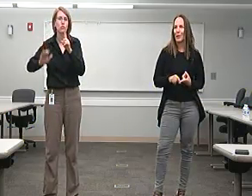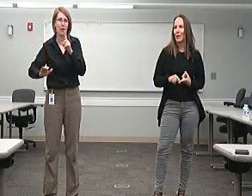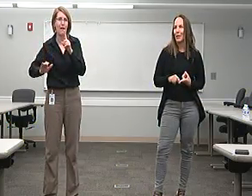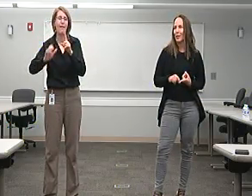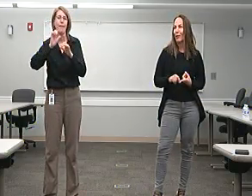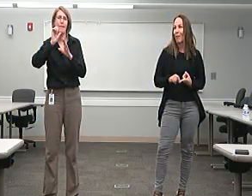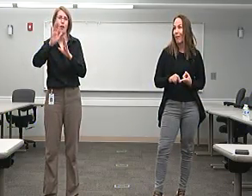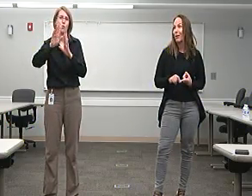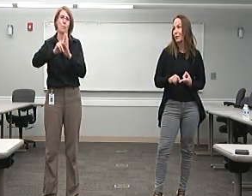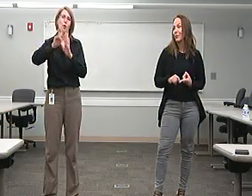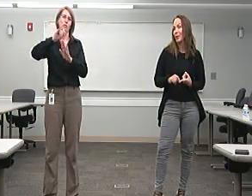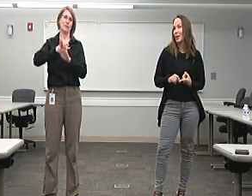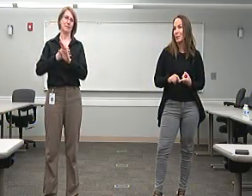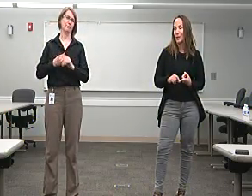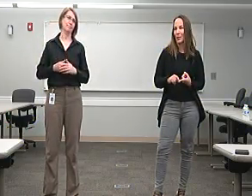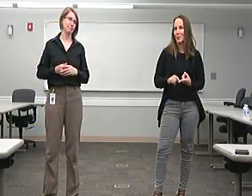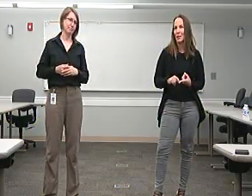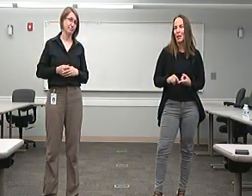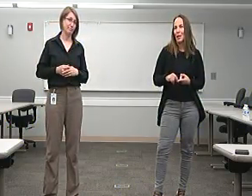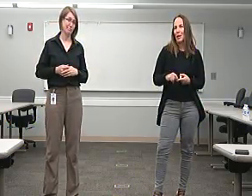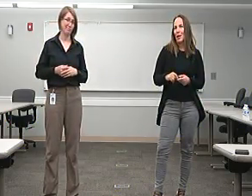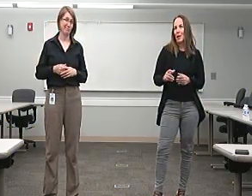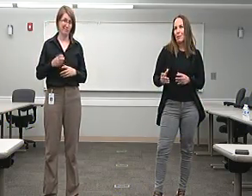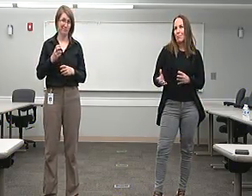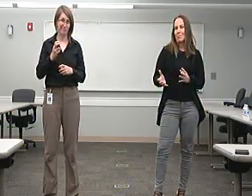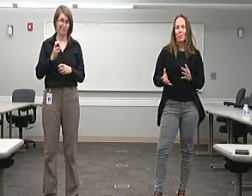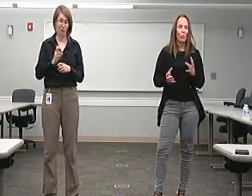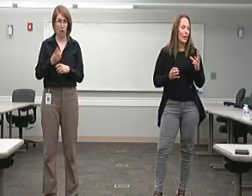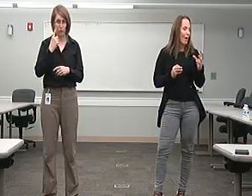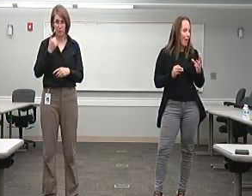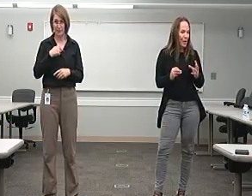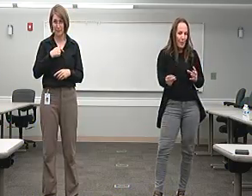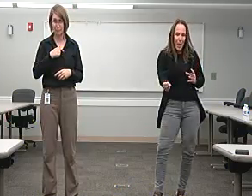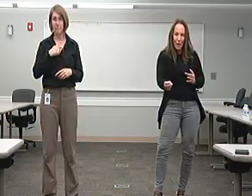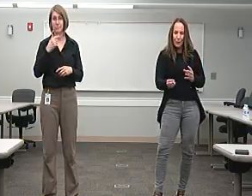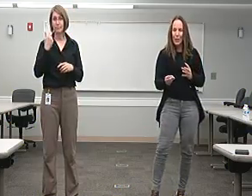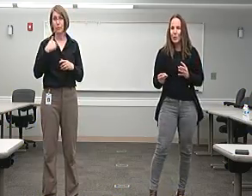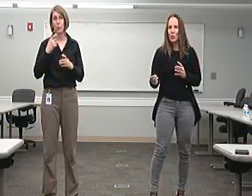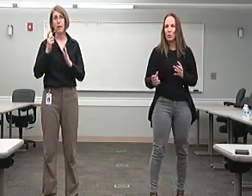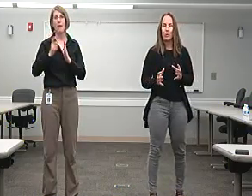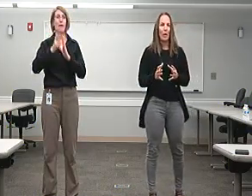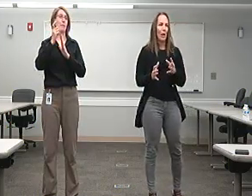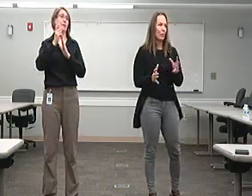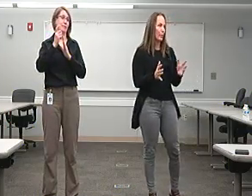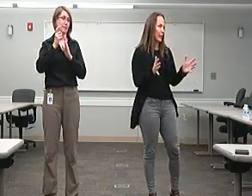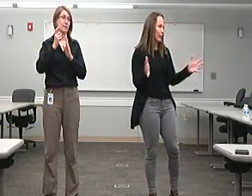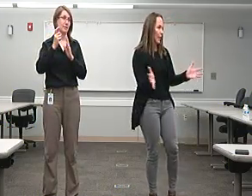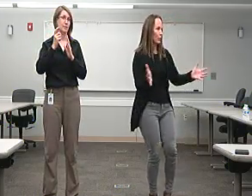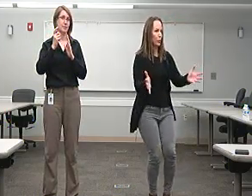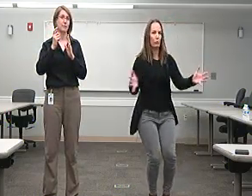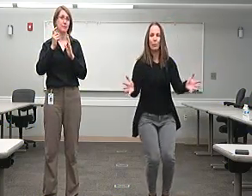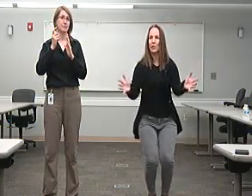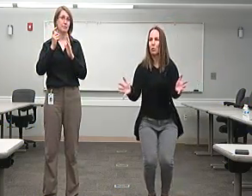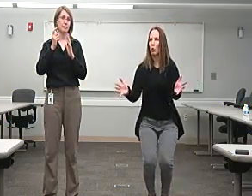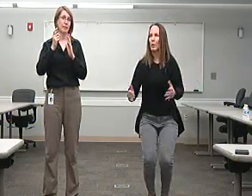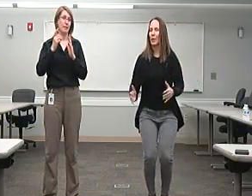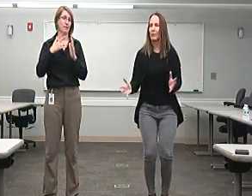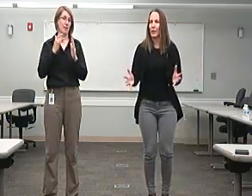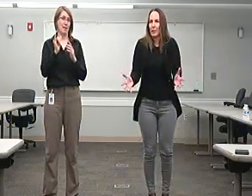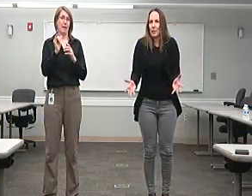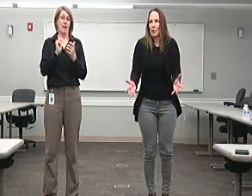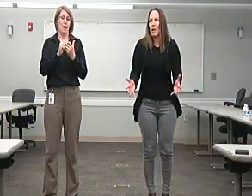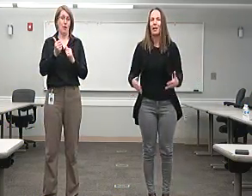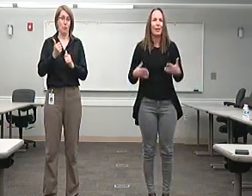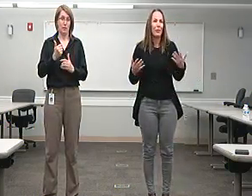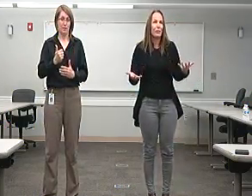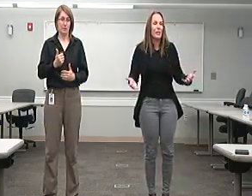hard for us because we automatically go into how do we support and fix, not even fix,